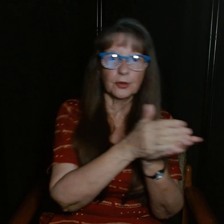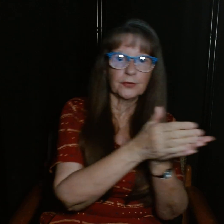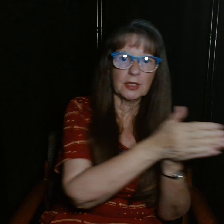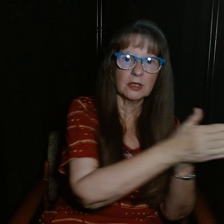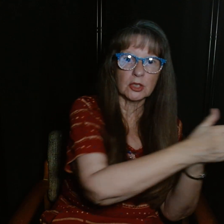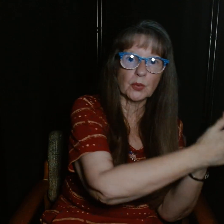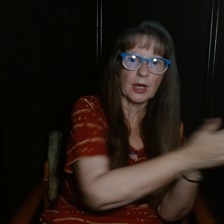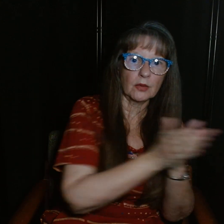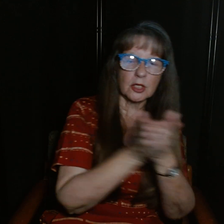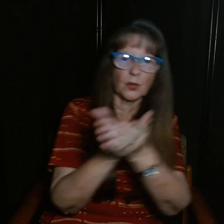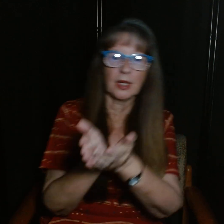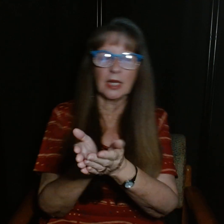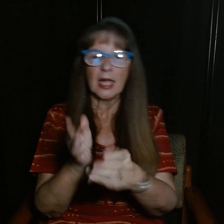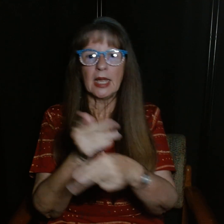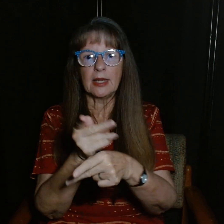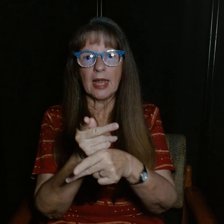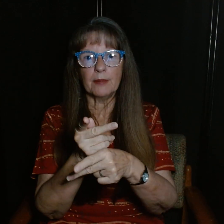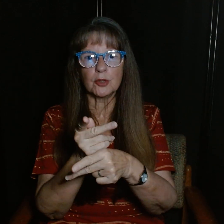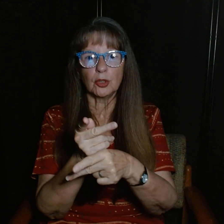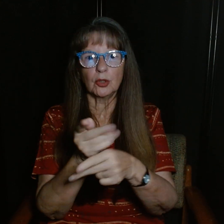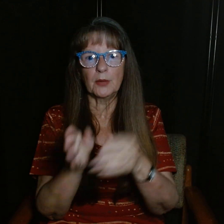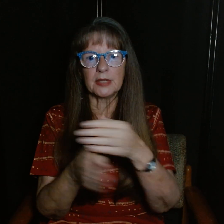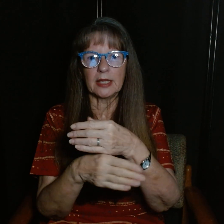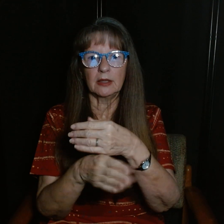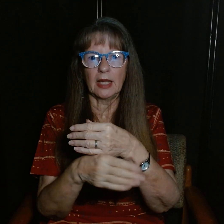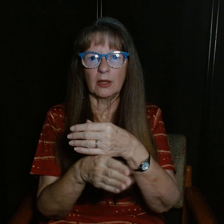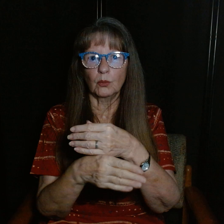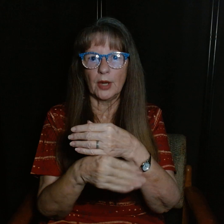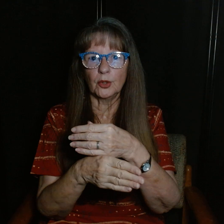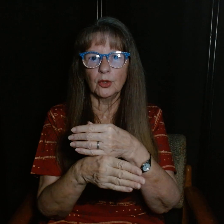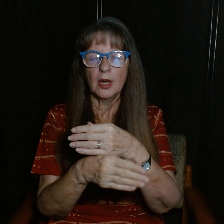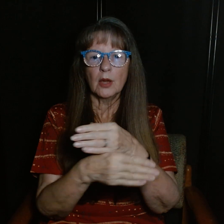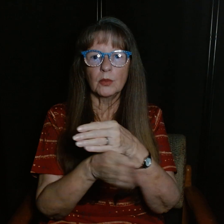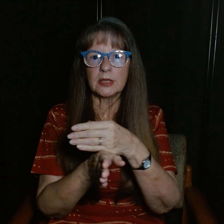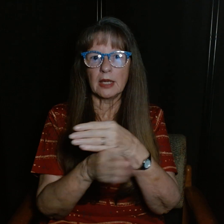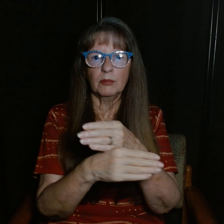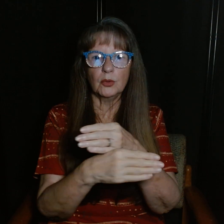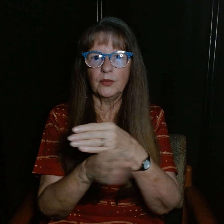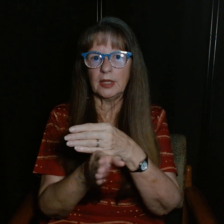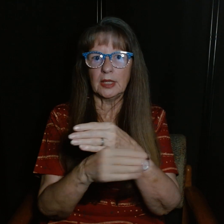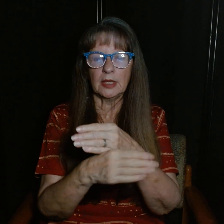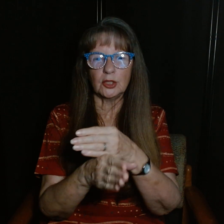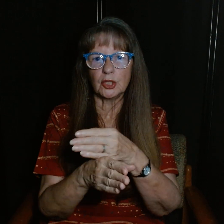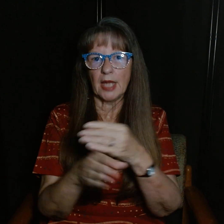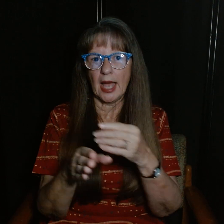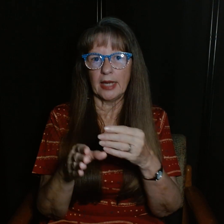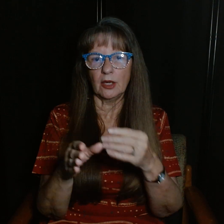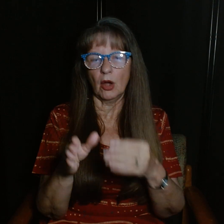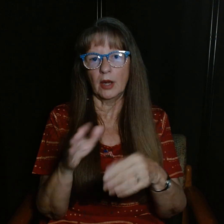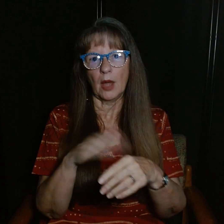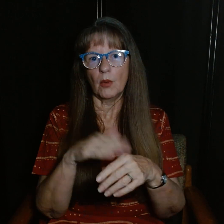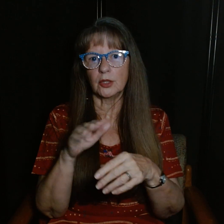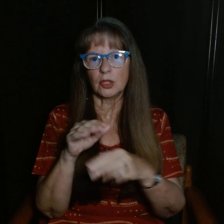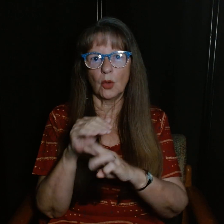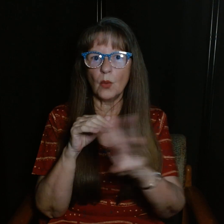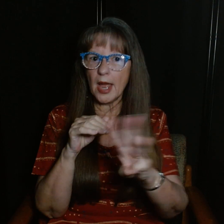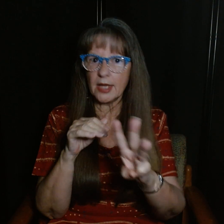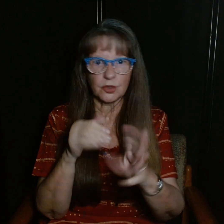drifting this way or this way. It kept her, it was like a rudder was like moving it, and she had it on, I want it to go west or